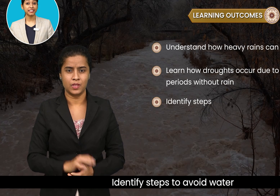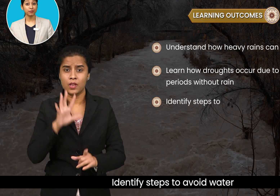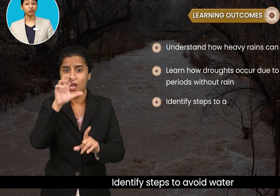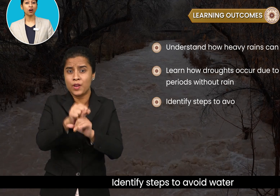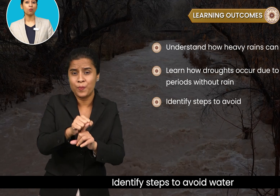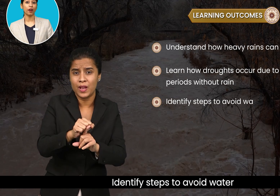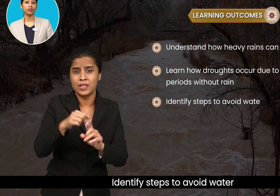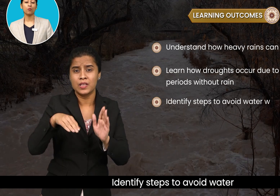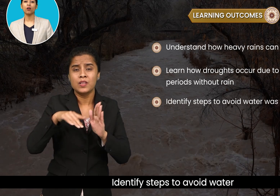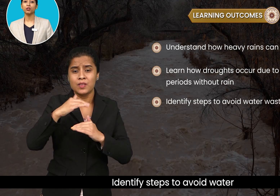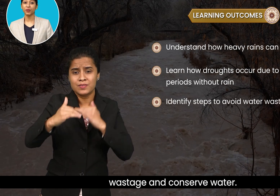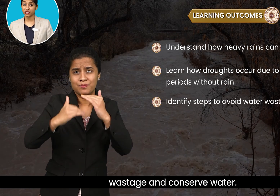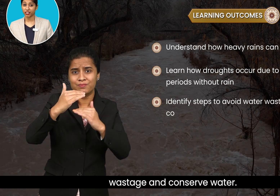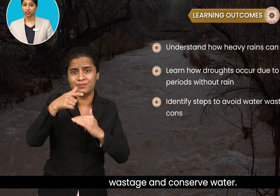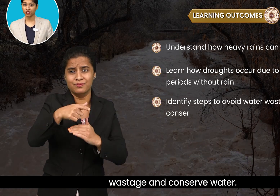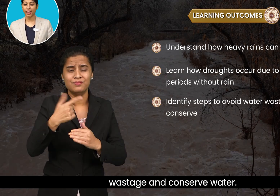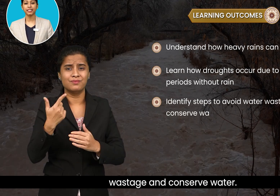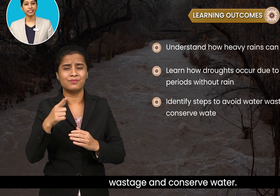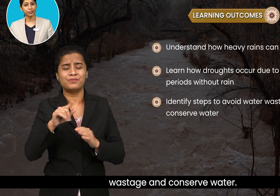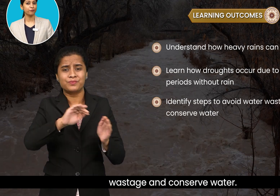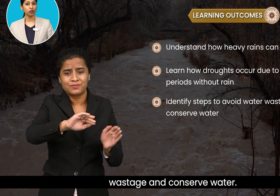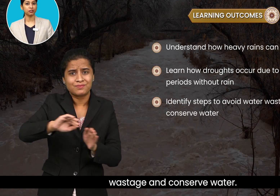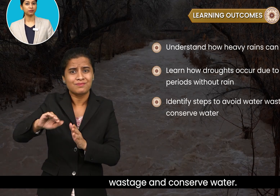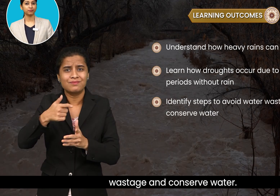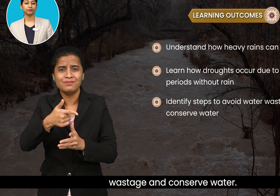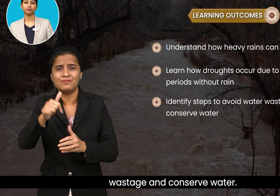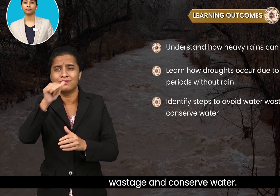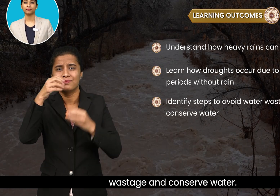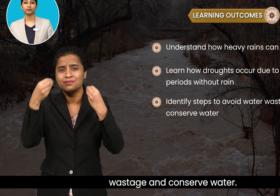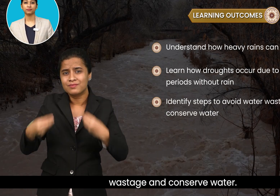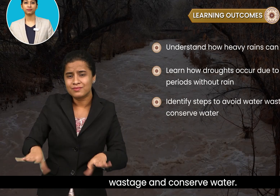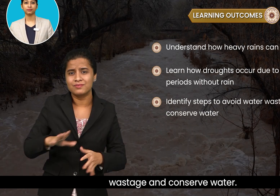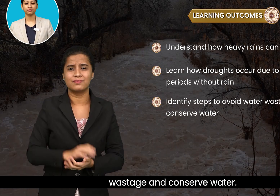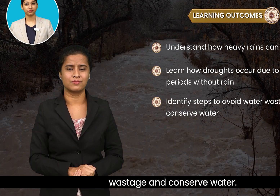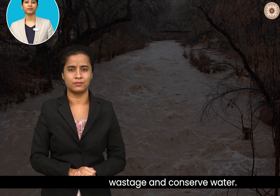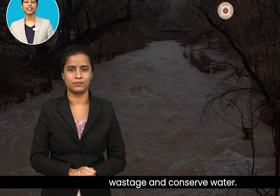Identify steps to avoid water wastage and conserve water.